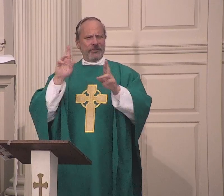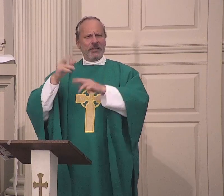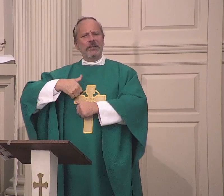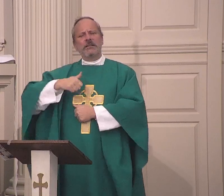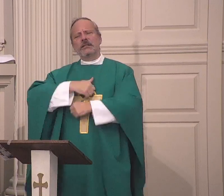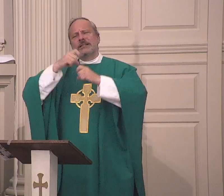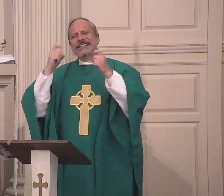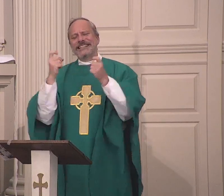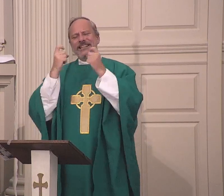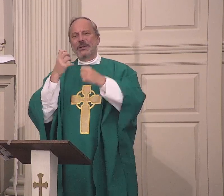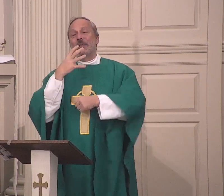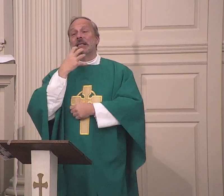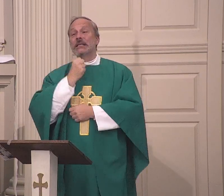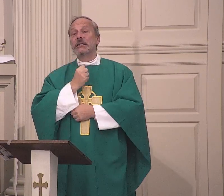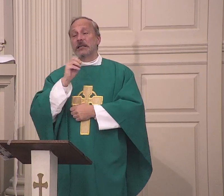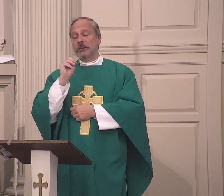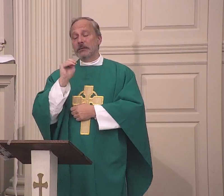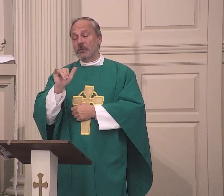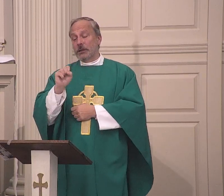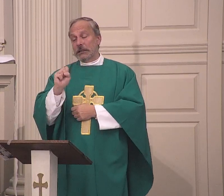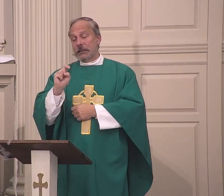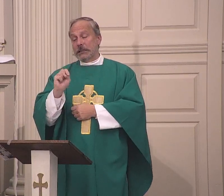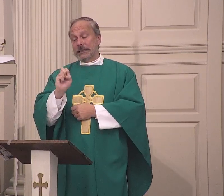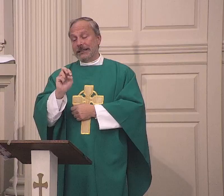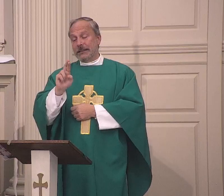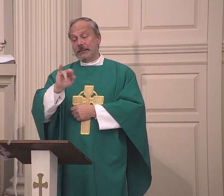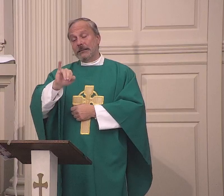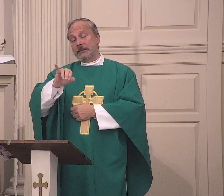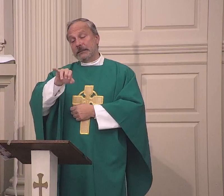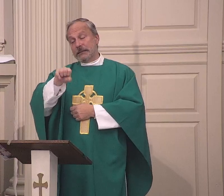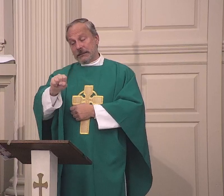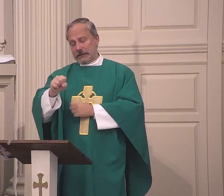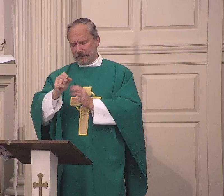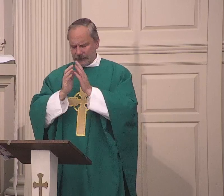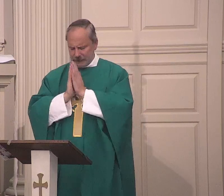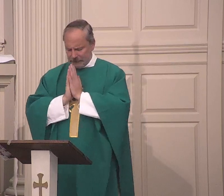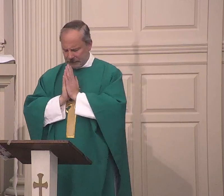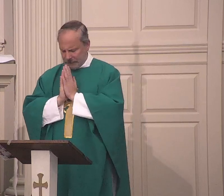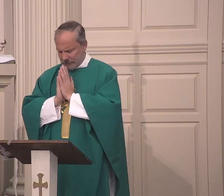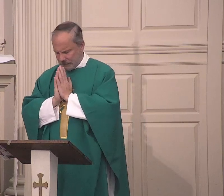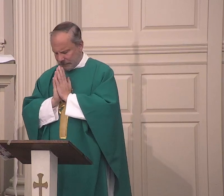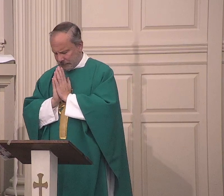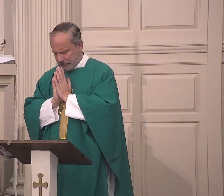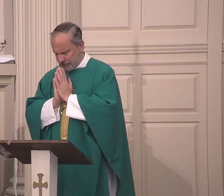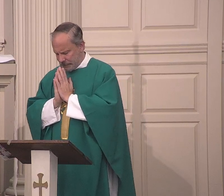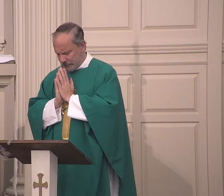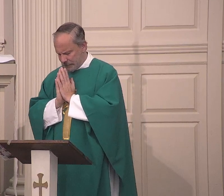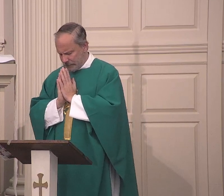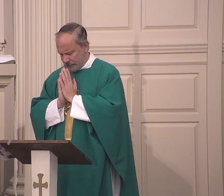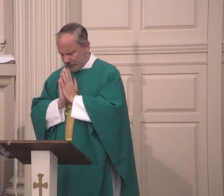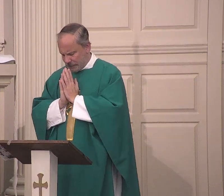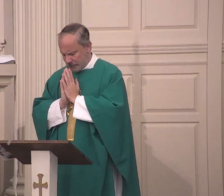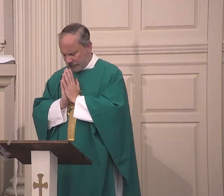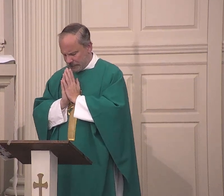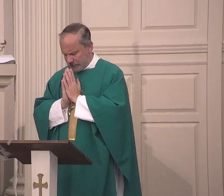us acknowledge our sins and so prepare ourselves to celebrate the sacred mysteries.